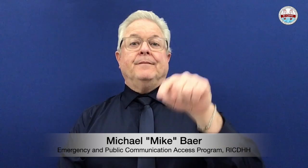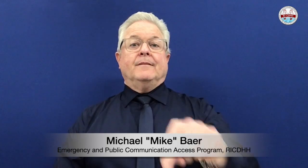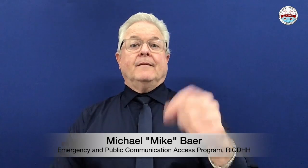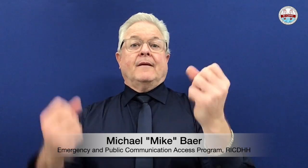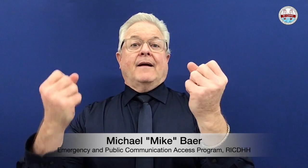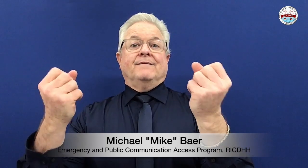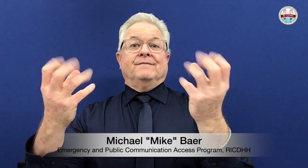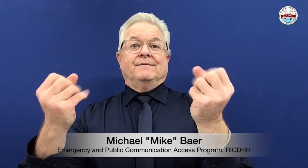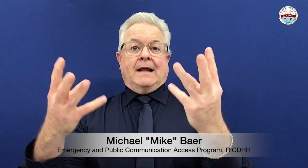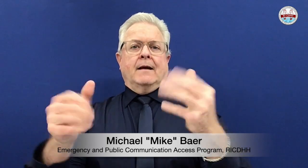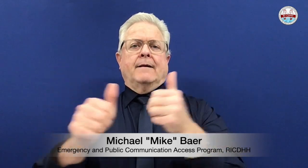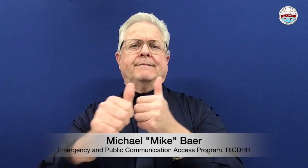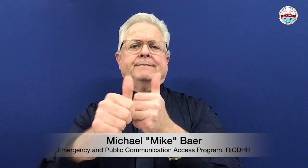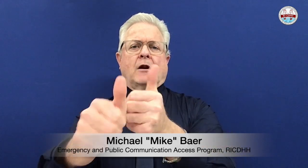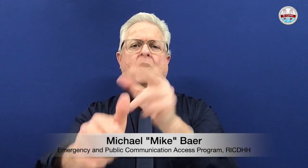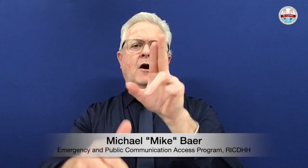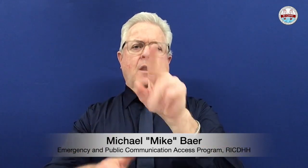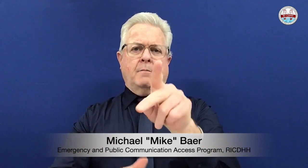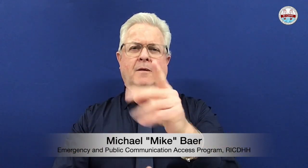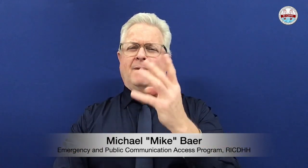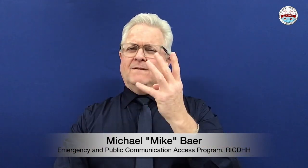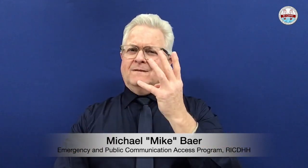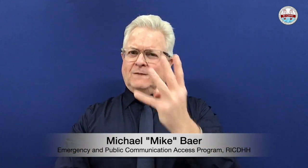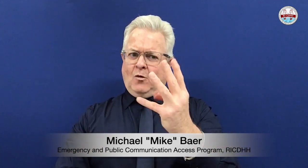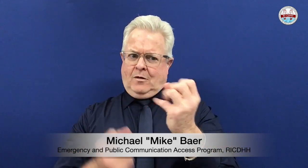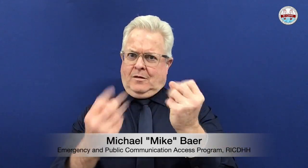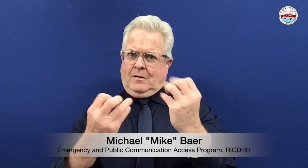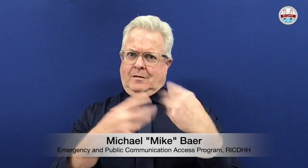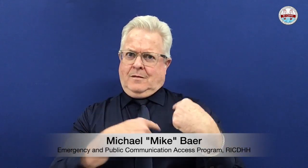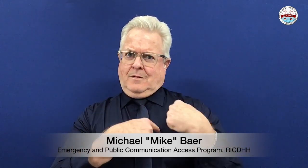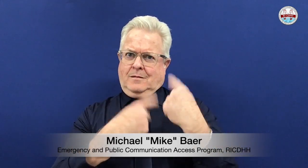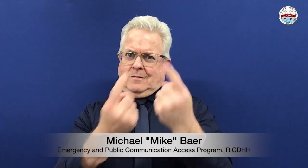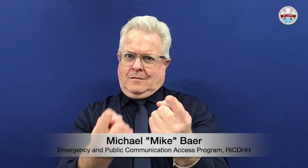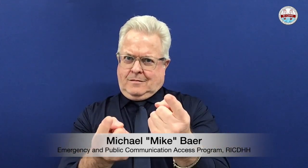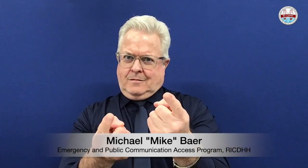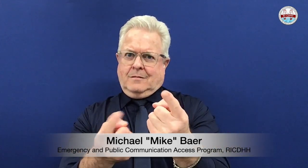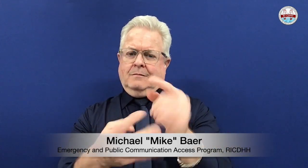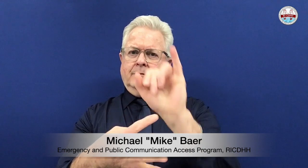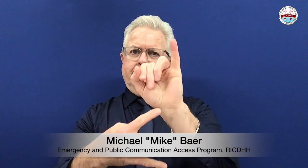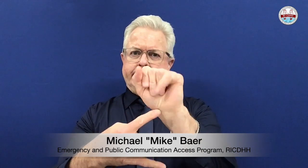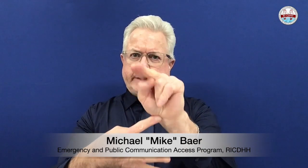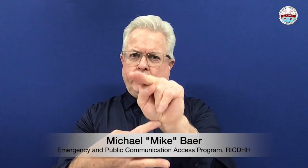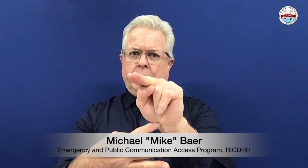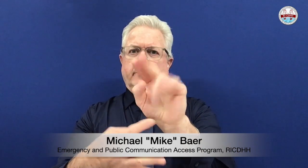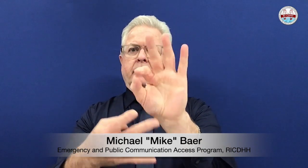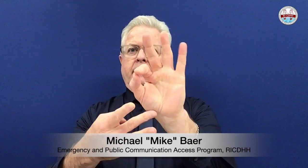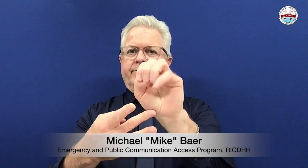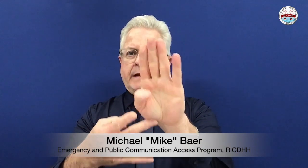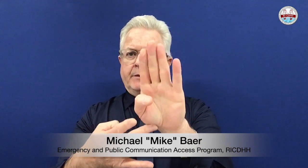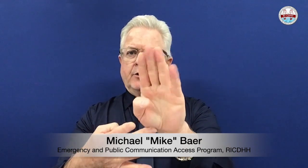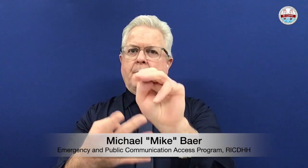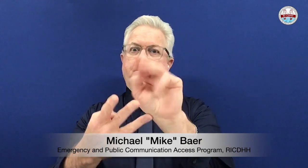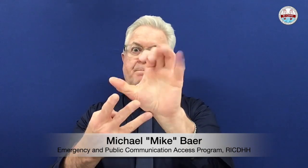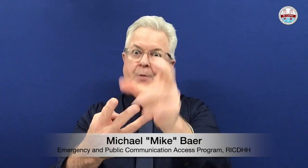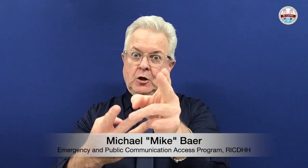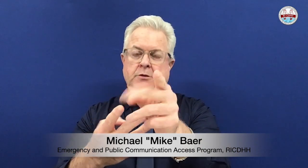Hello everyone. Today's vlog is a follow-up on 4 previous vlogs from